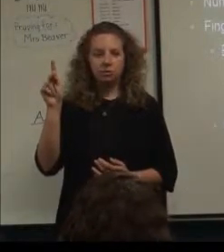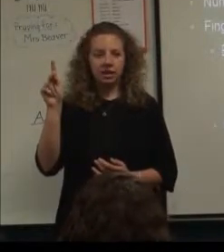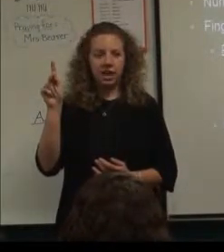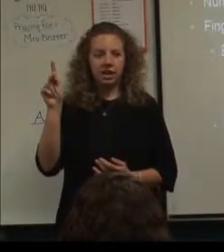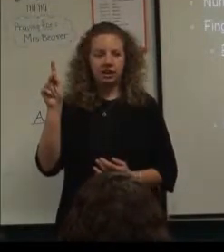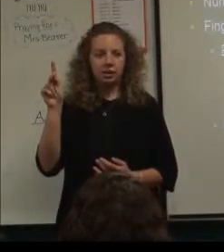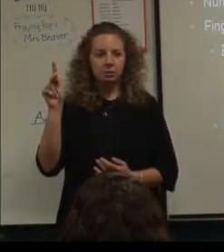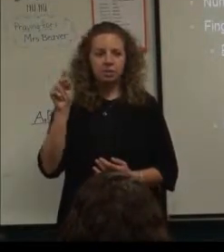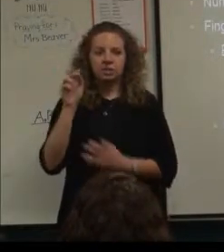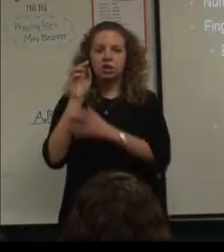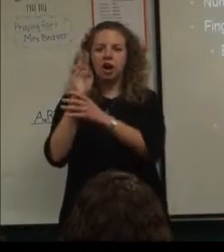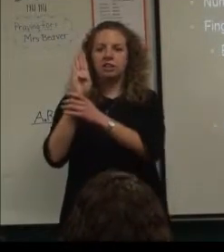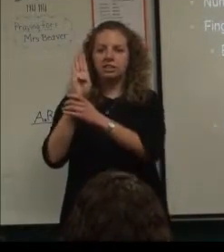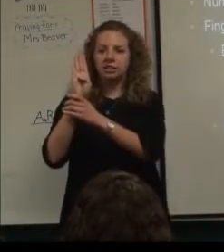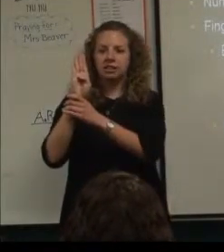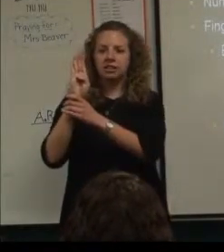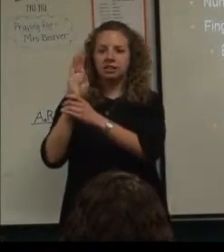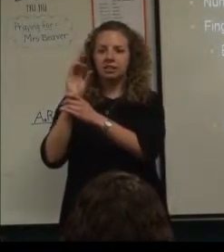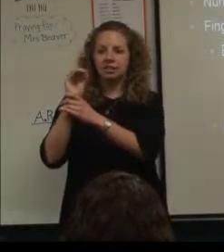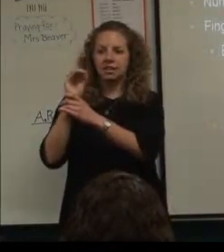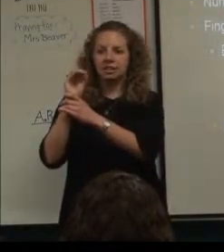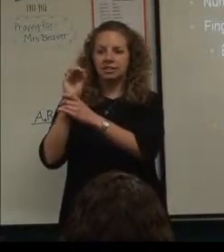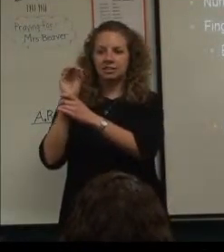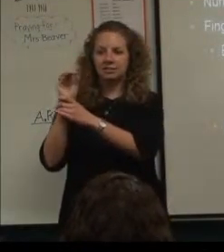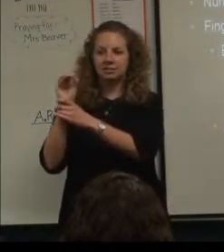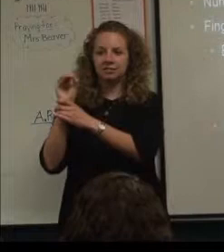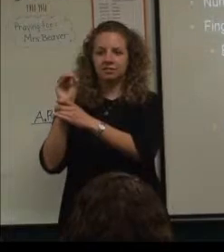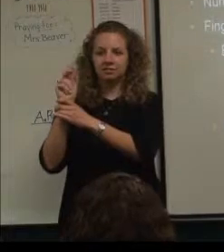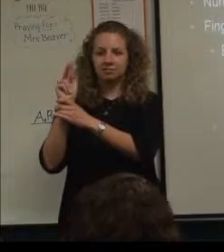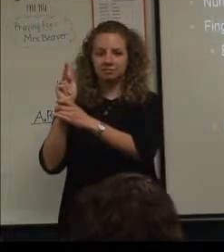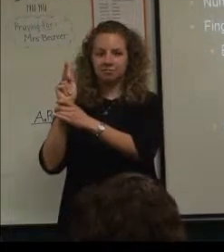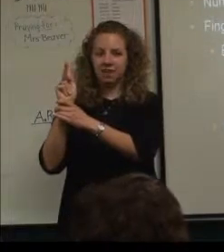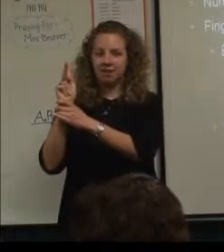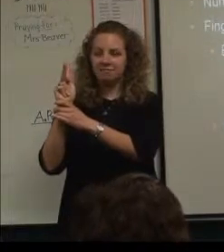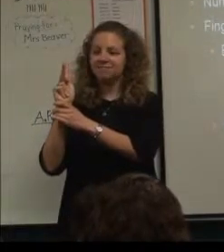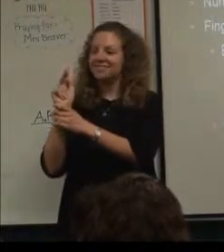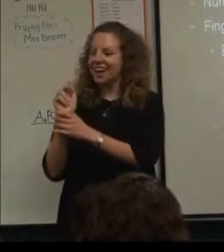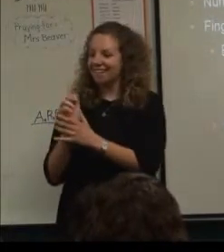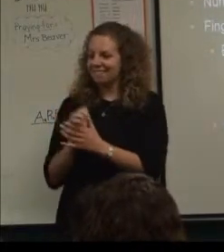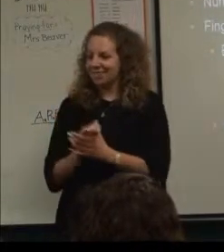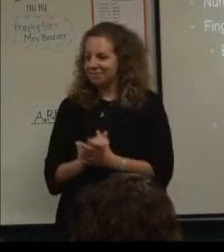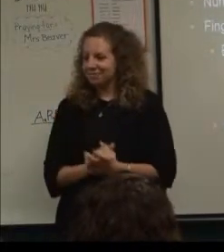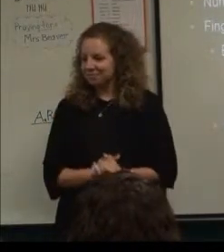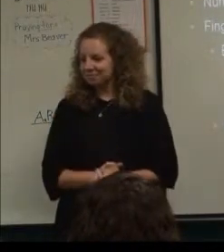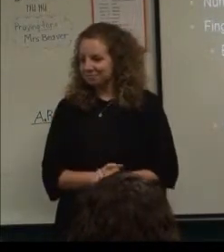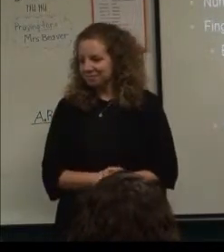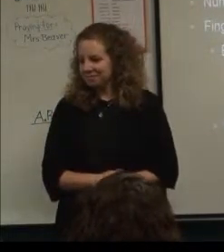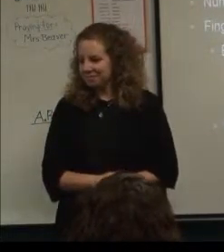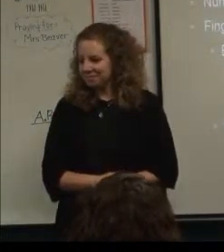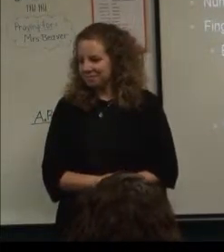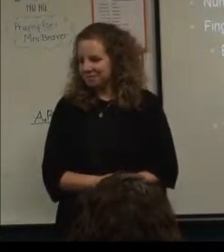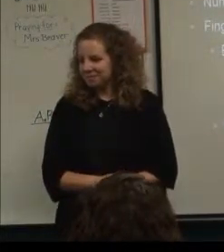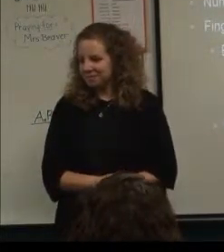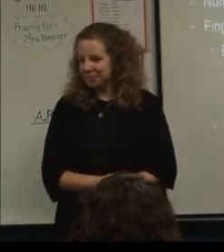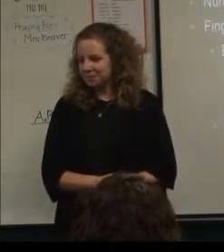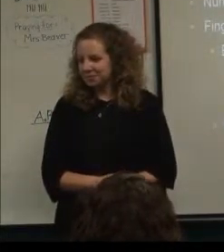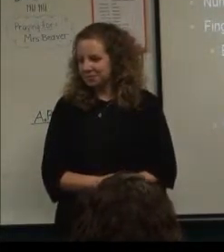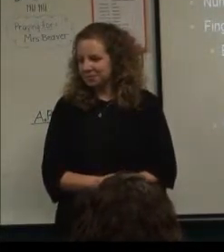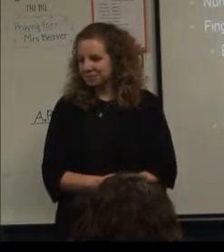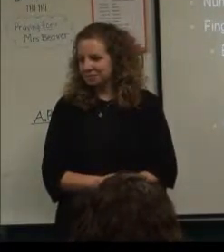to a K, but it's not this. Okay? Yeah? I noticed when I'm spelling